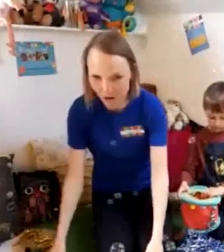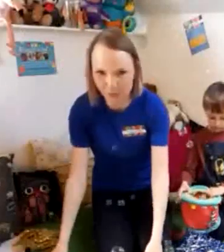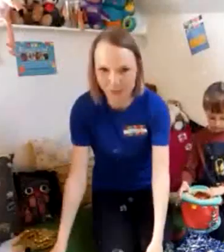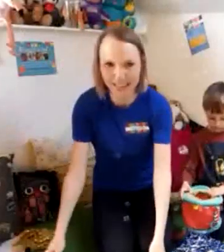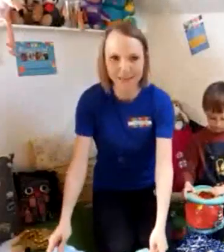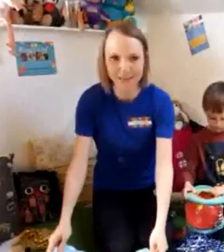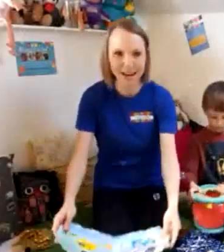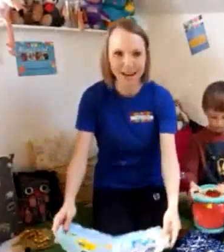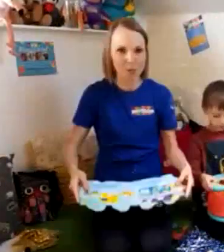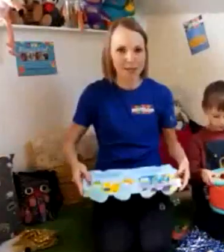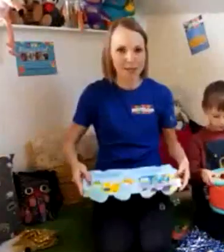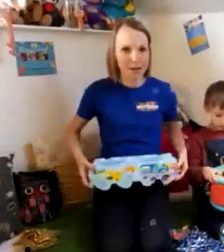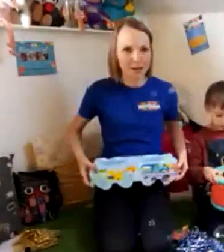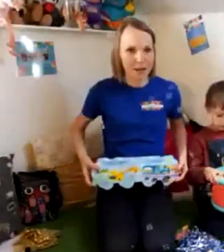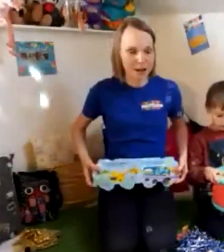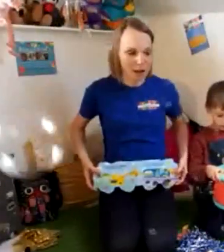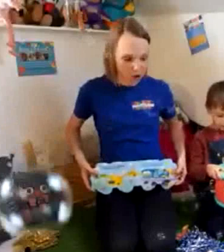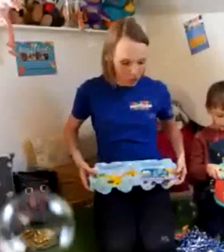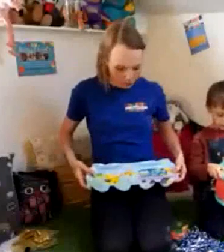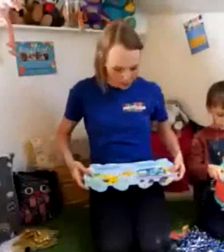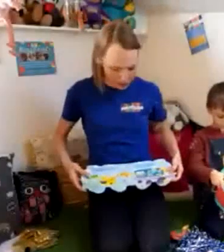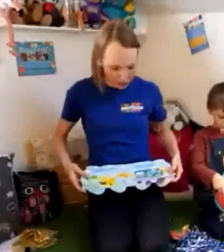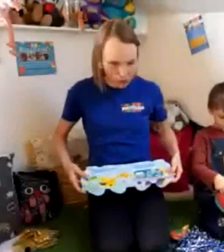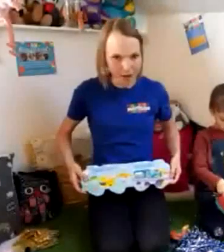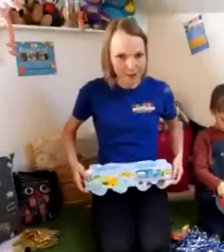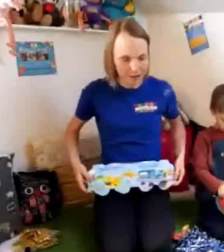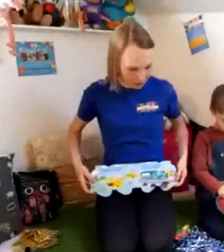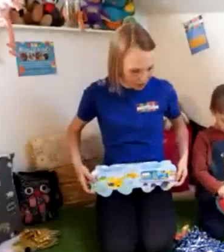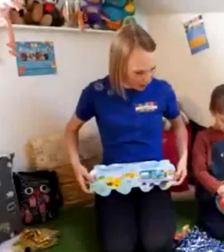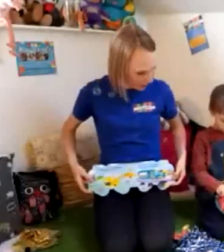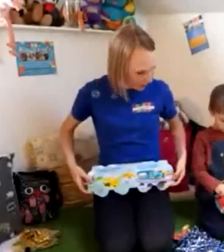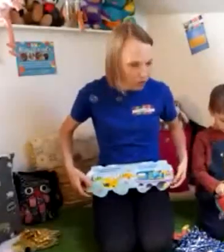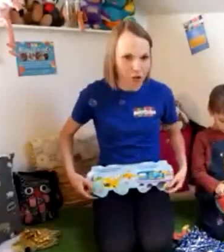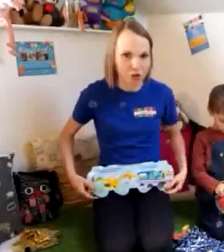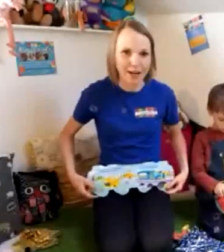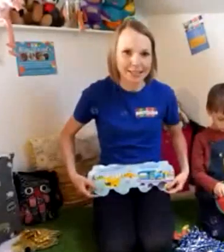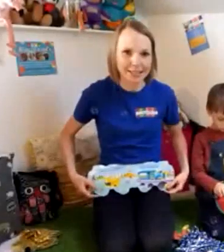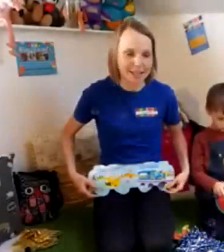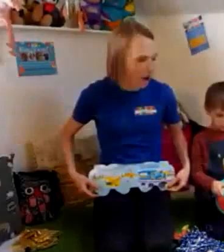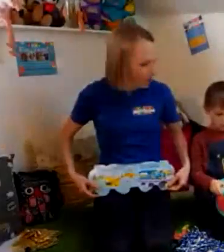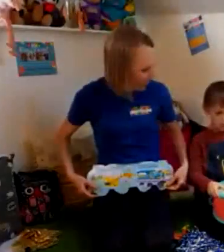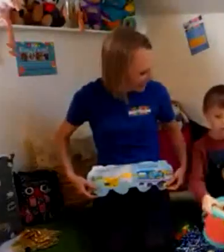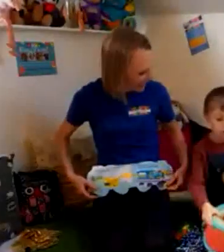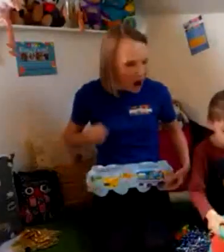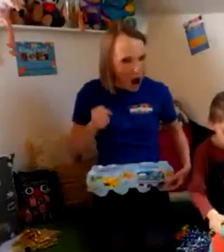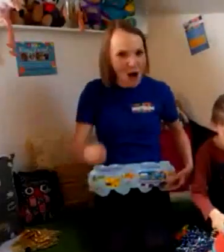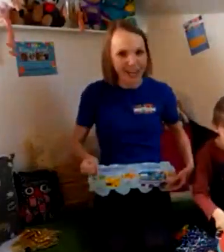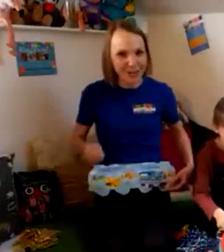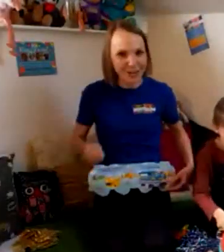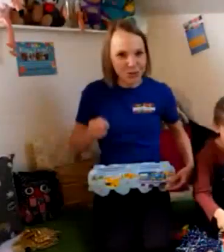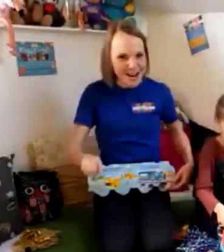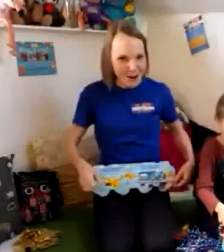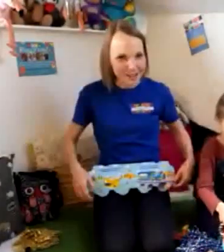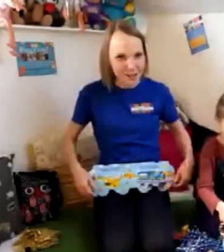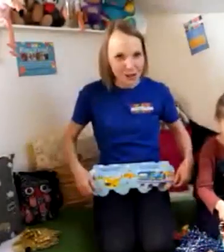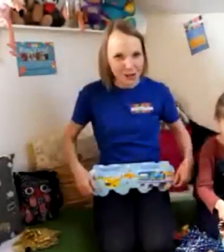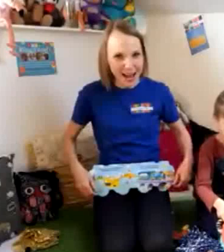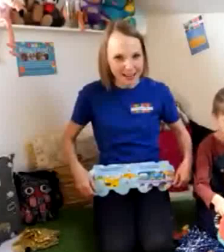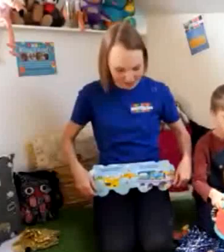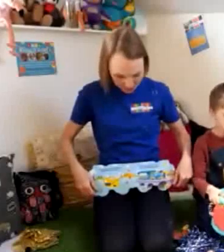Lovely, right? Shall we see where our lovely little tractor's going to go? Not a tractor, our train! Our little train, where he's going to go next. Shall